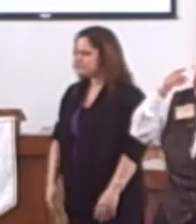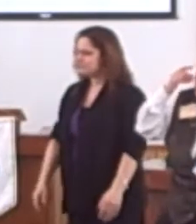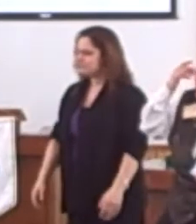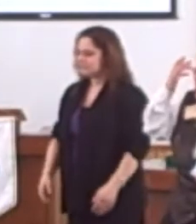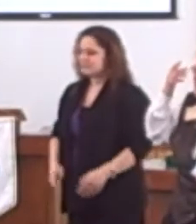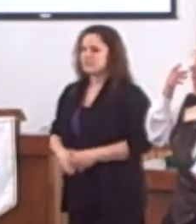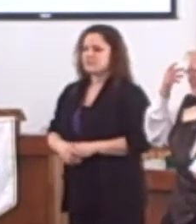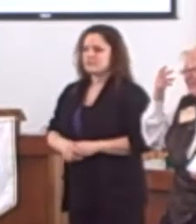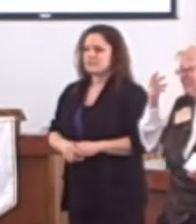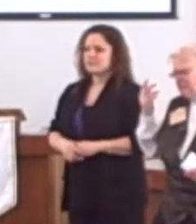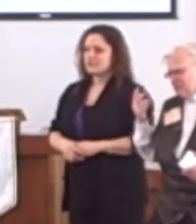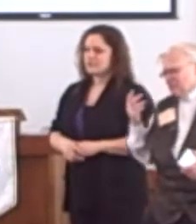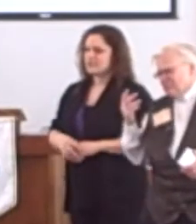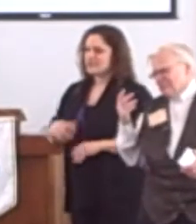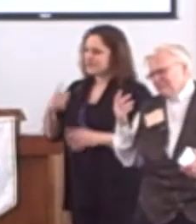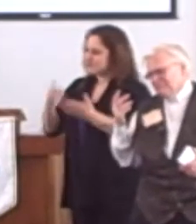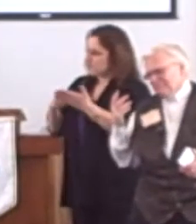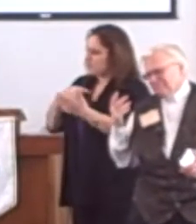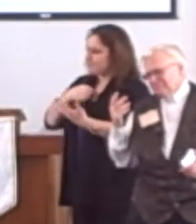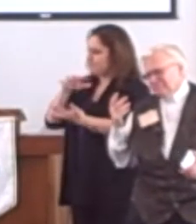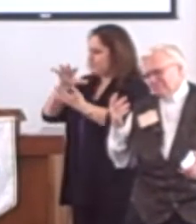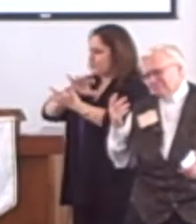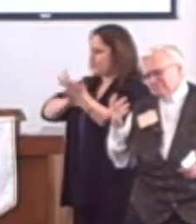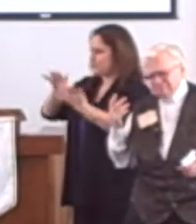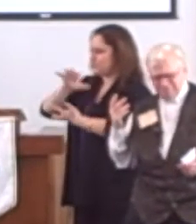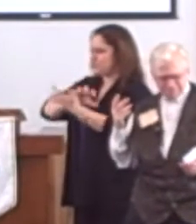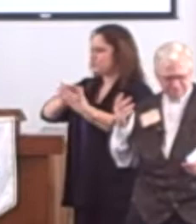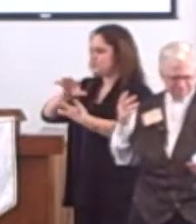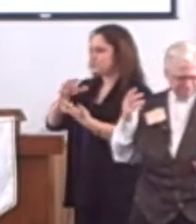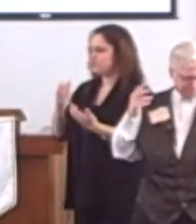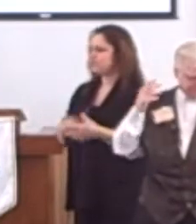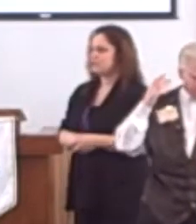purpose. And I get confused.